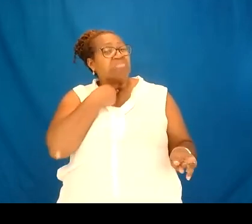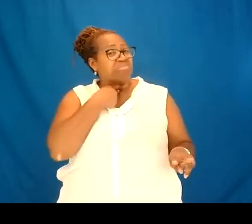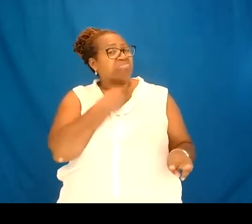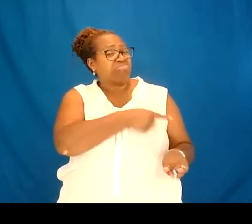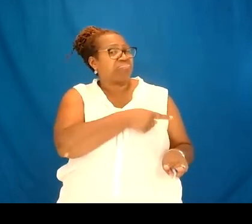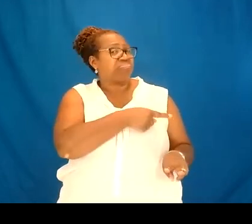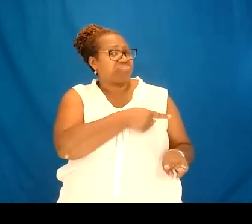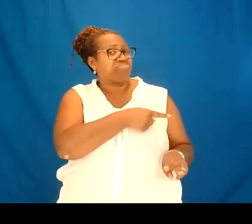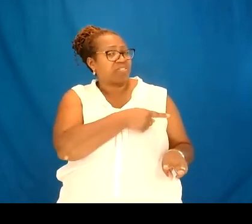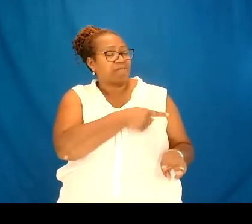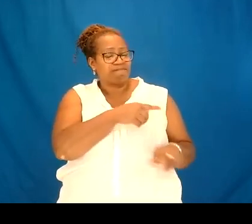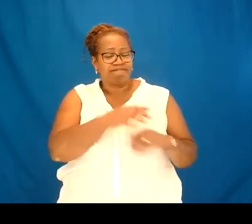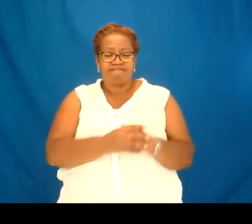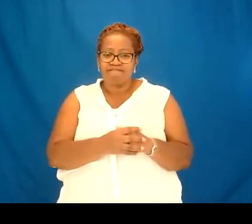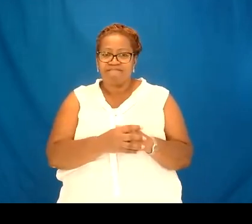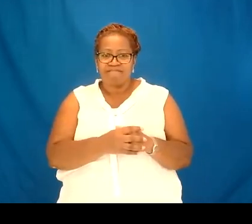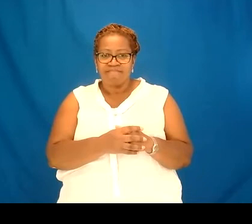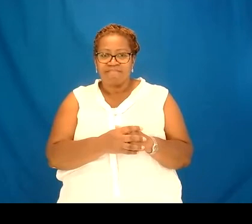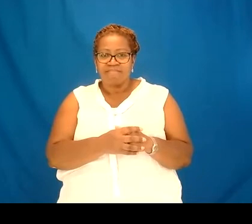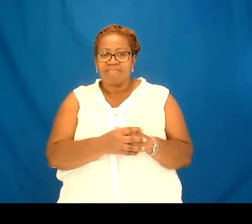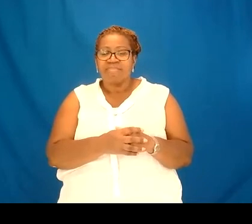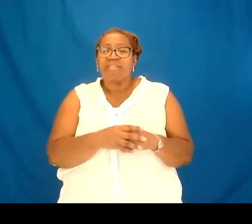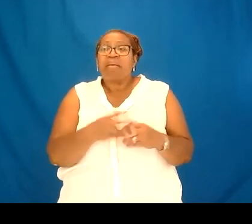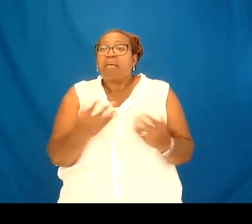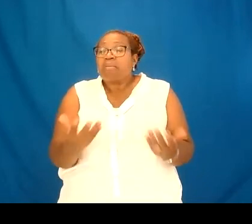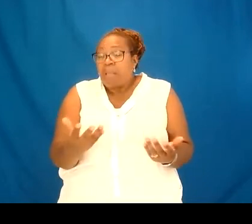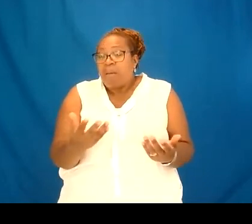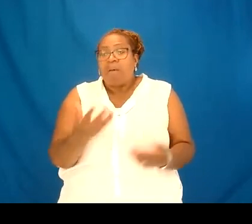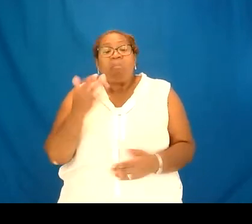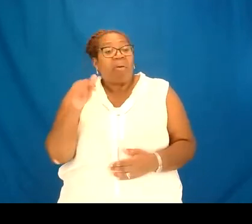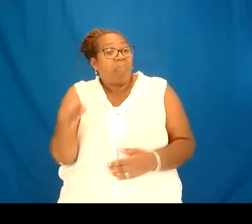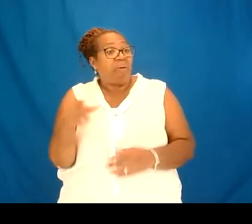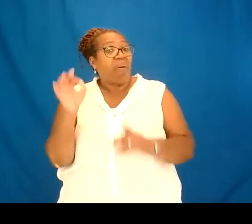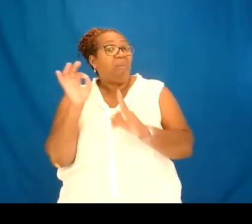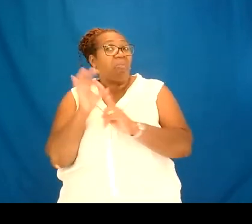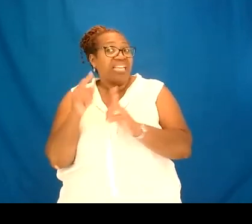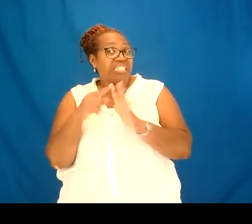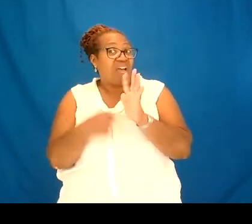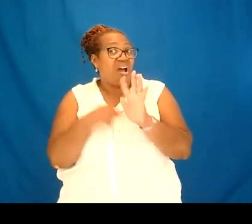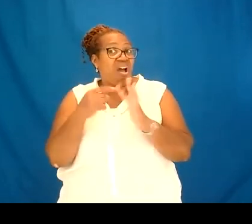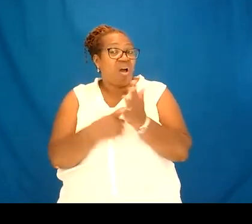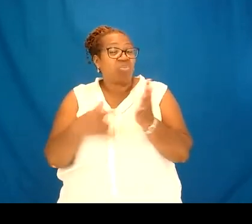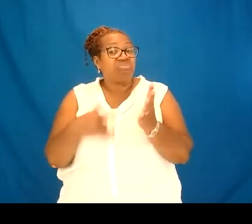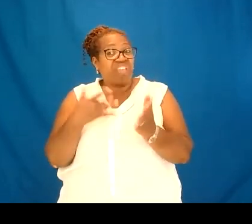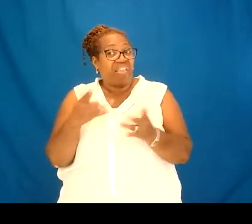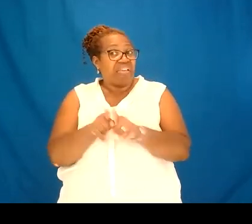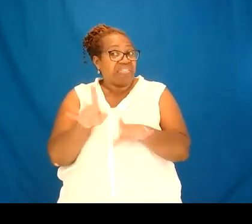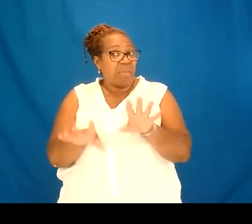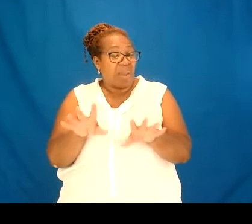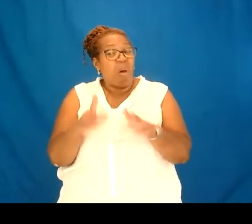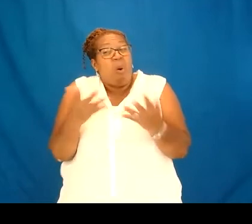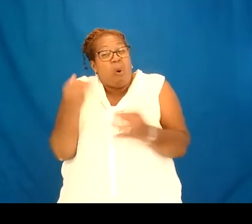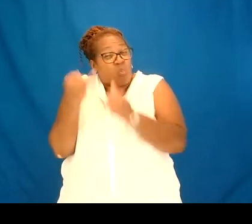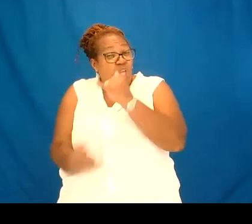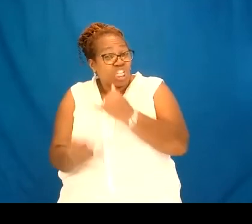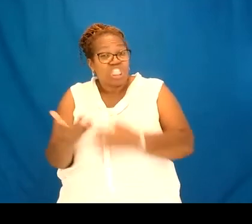And so perhaps this is just a fraction of how Peter is feeling. And that's why Jesus makes sure he's standing